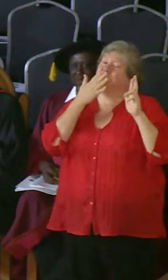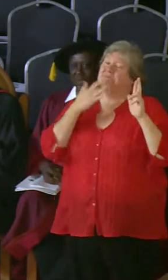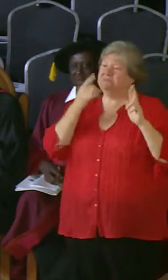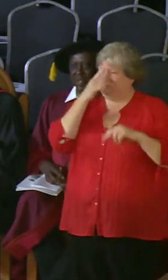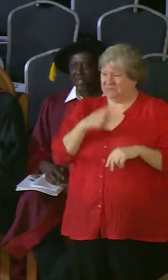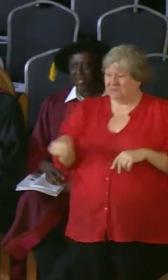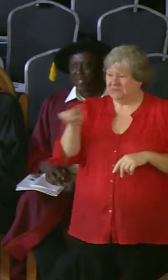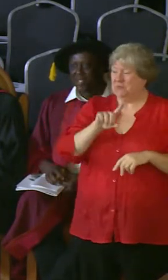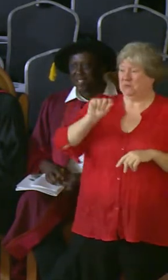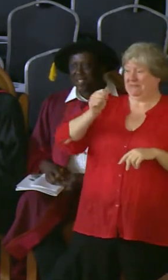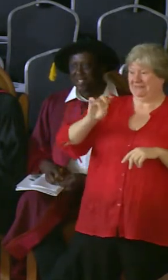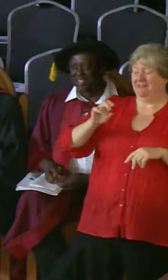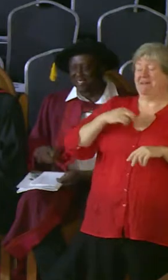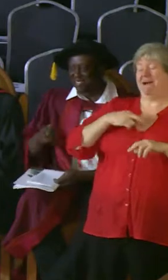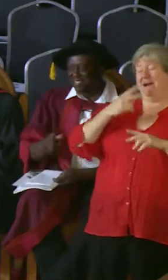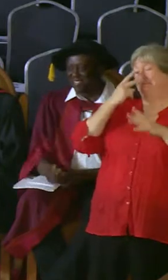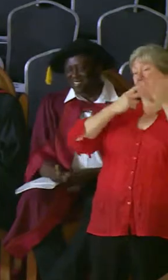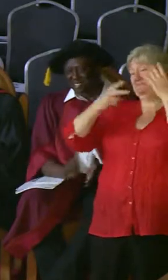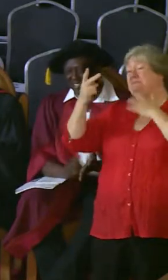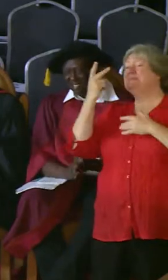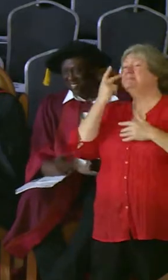will accomplish.